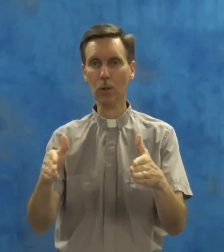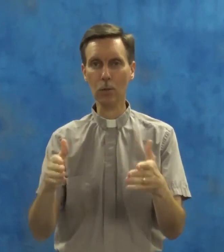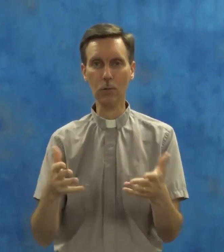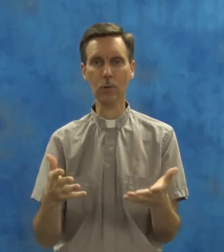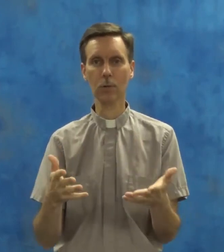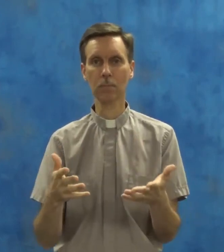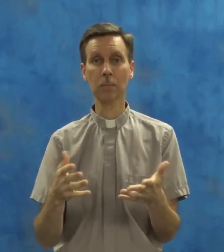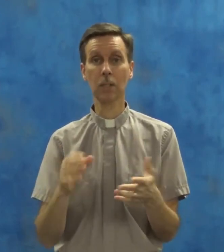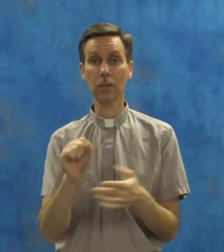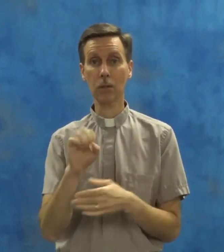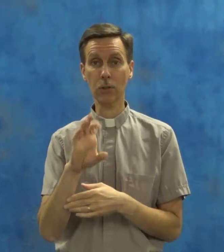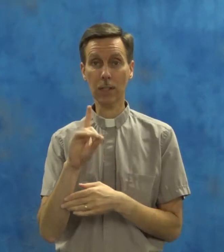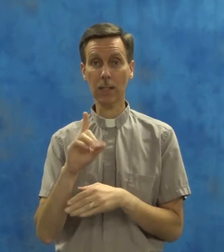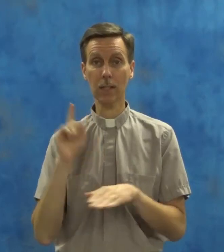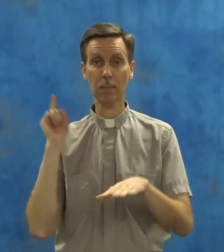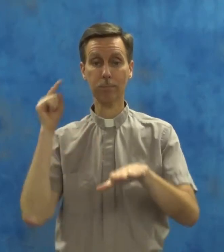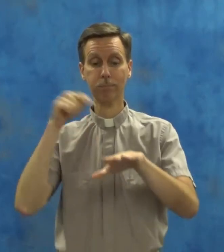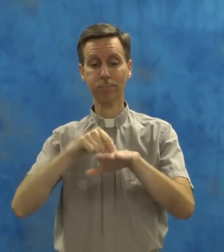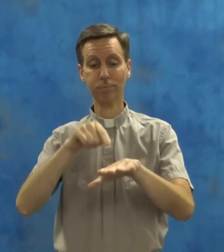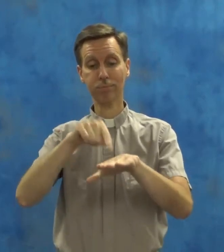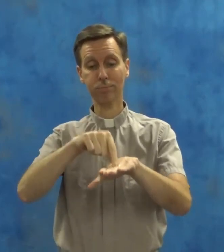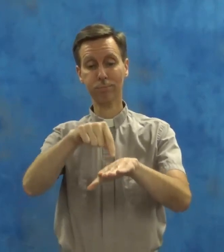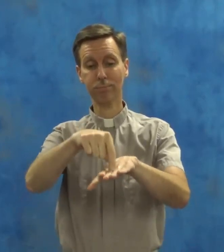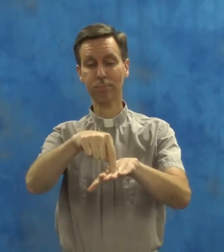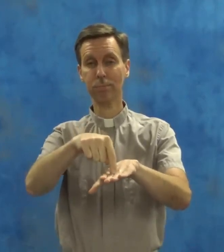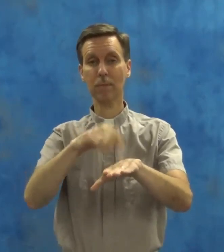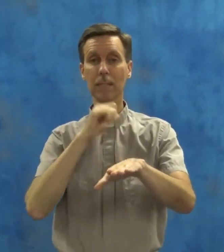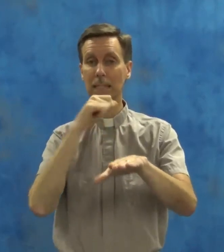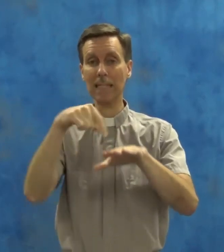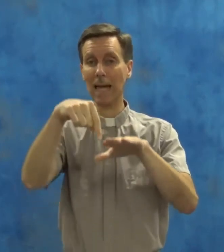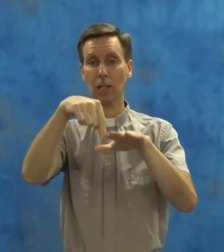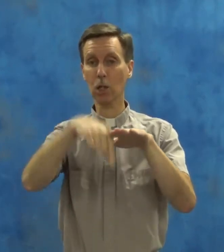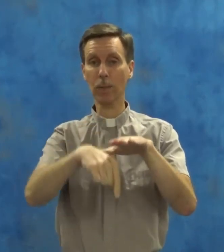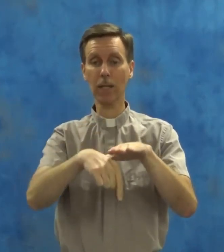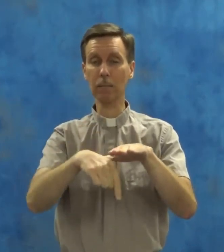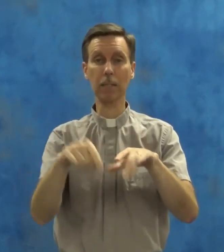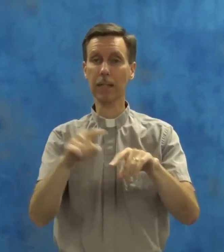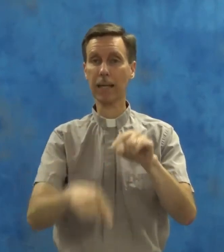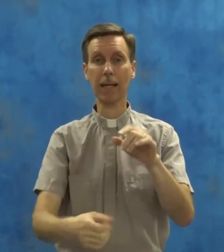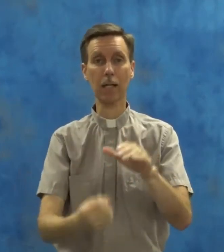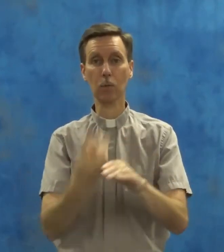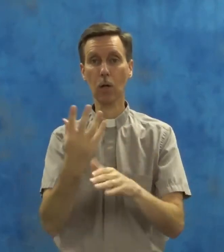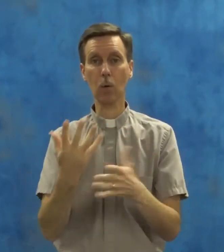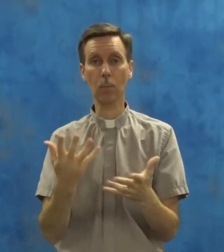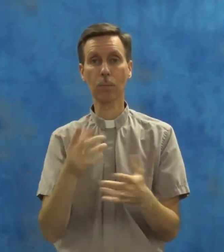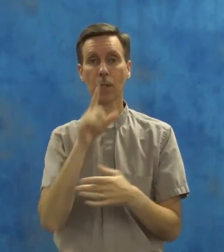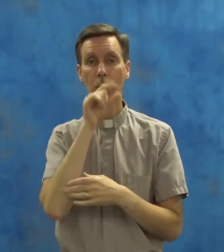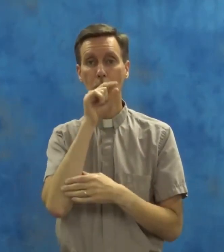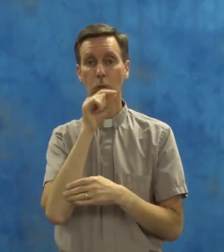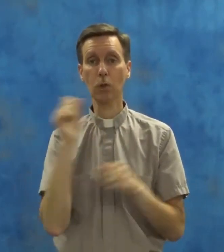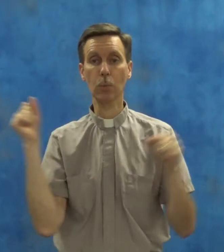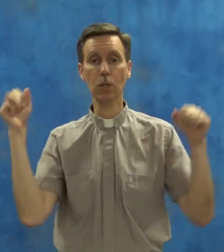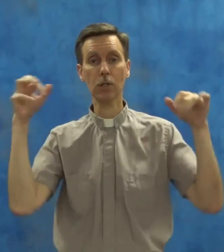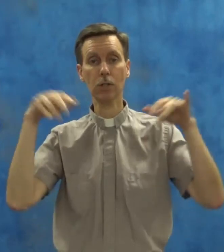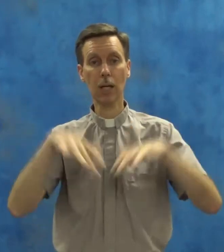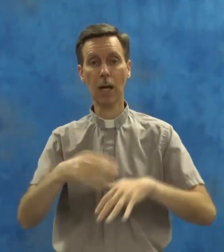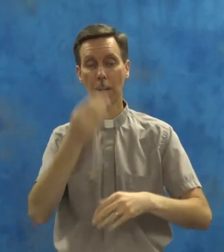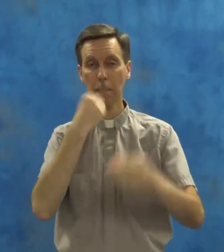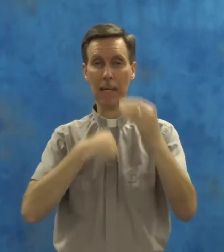roads. The seed does not go in; it cannot grow. So the birds come and